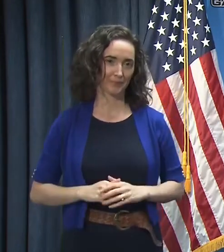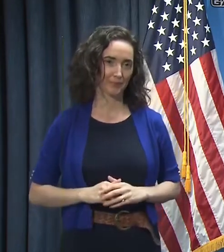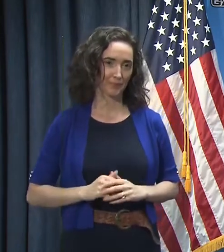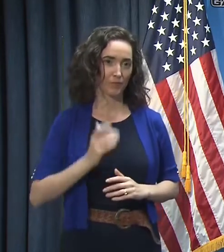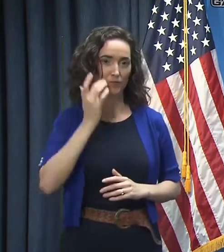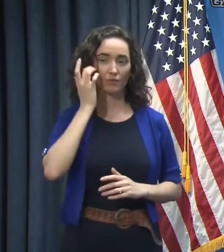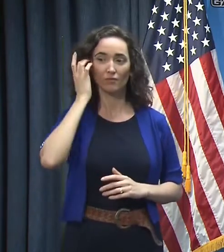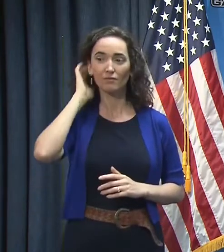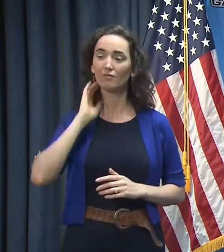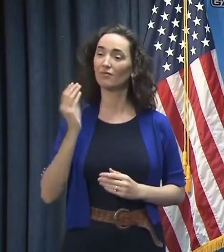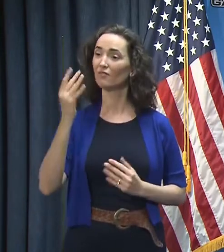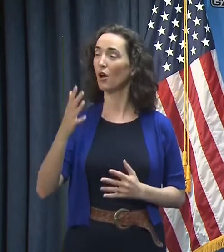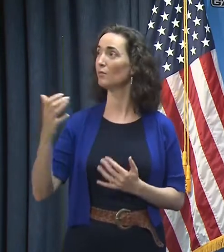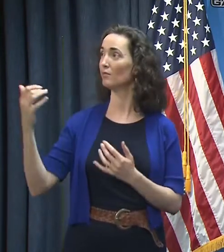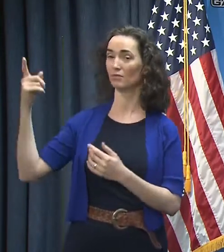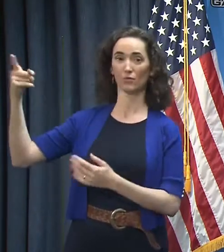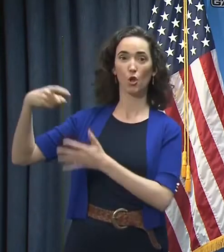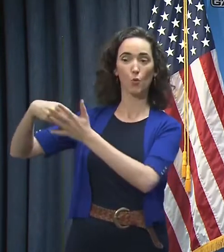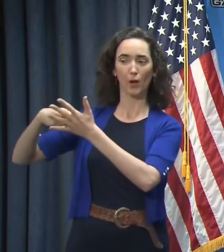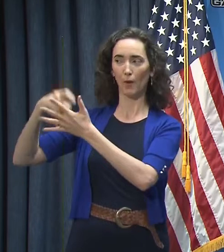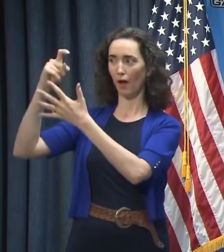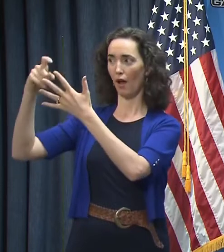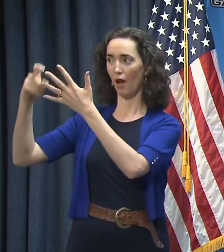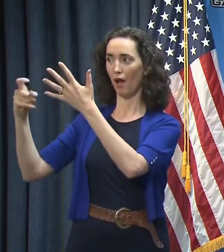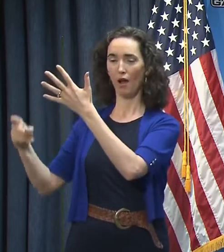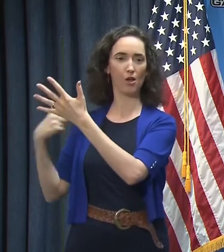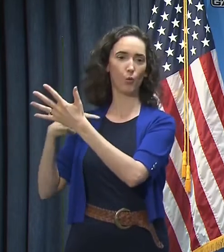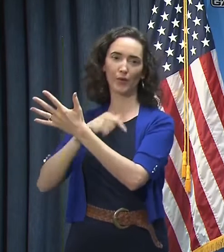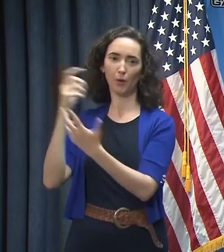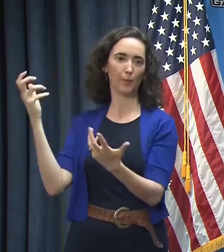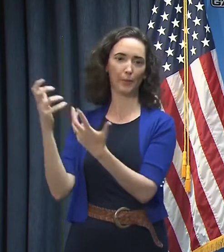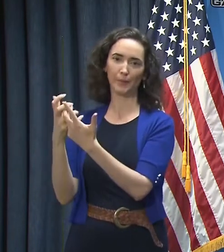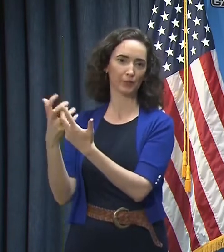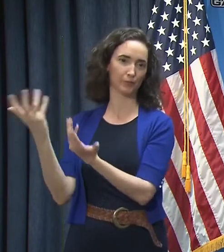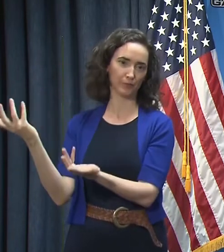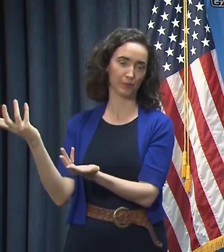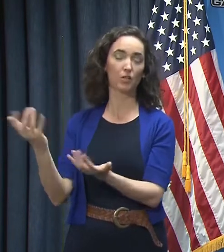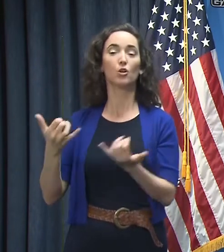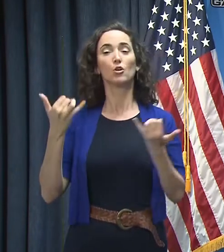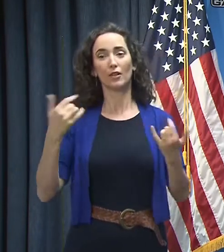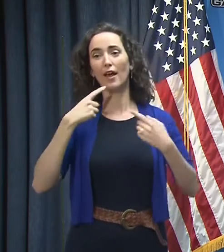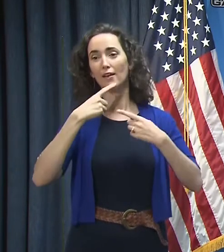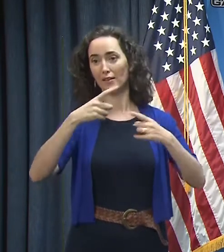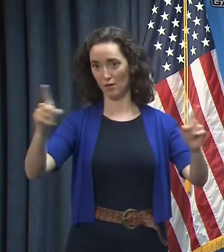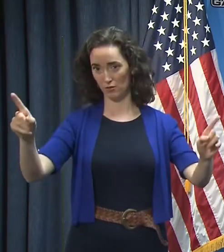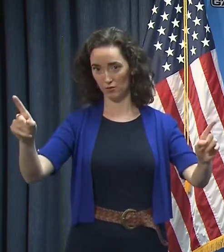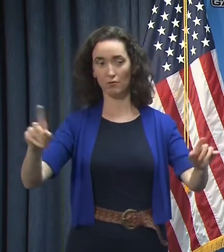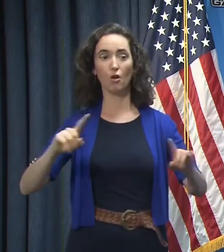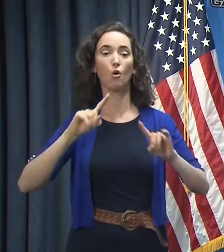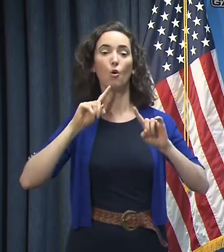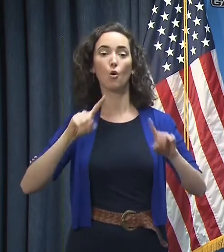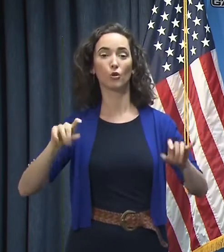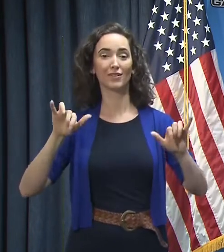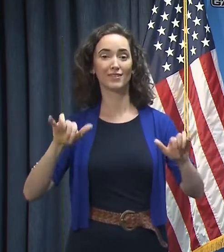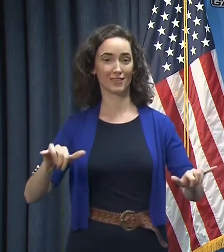just don't meet the criteria. And that is why today I'm announcing that we'll be extending the stay-at-home